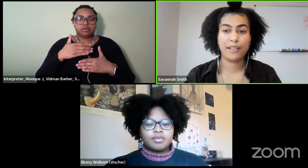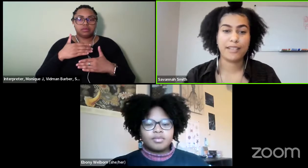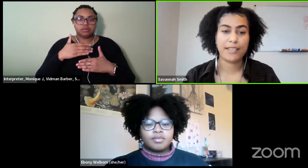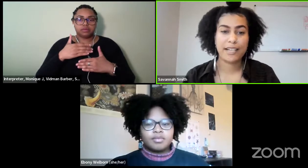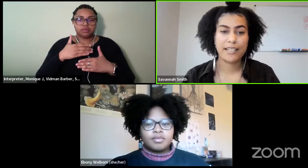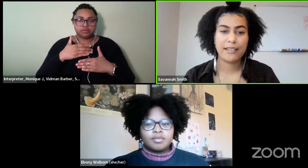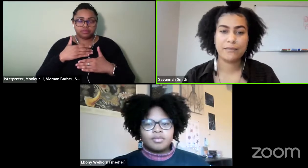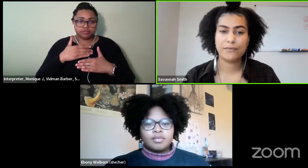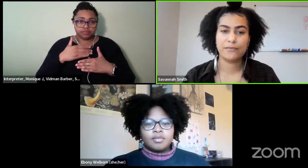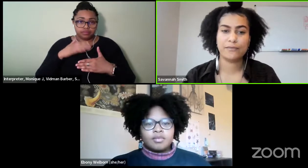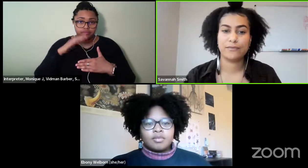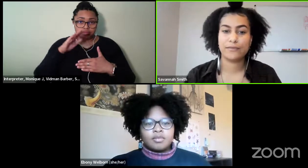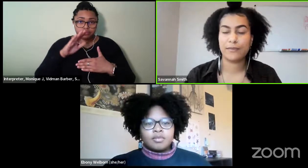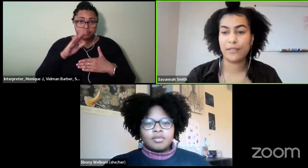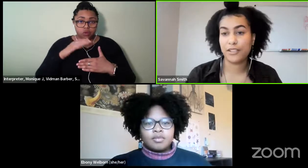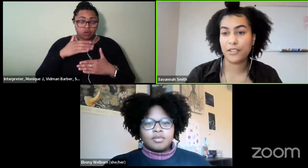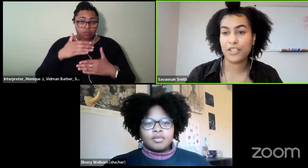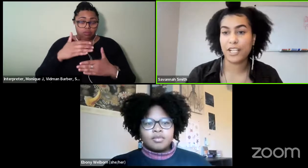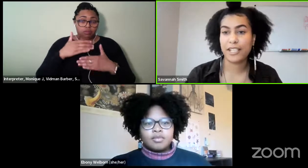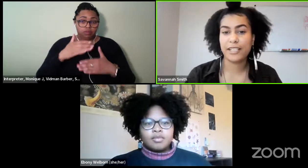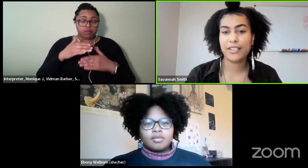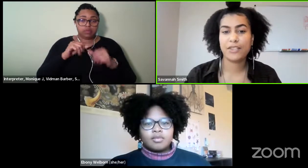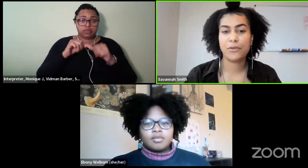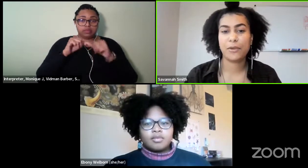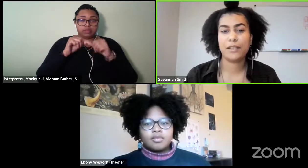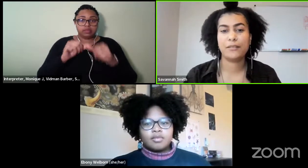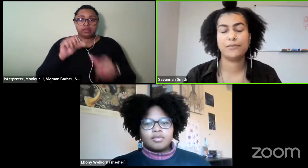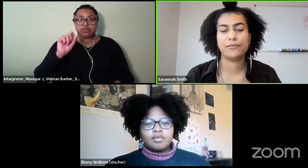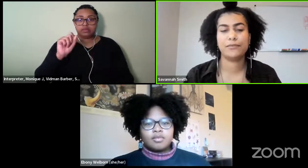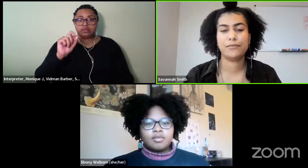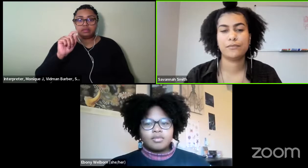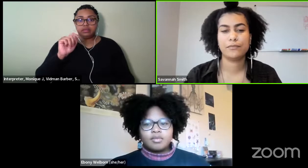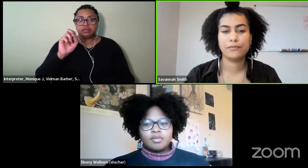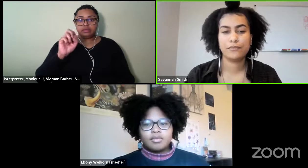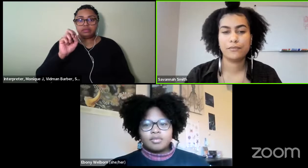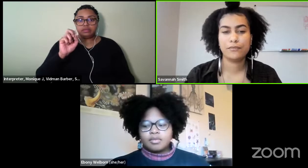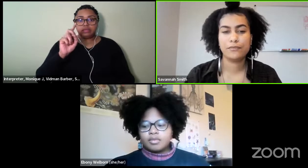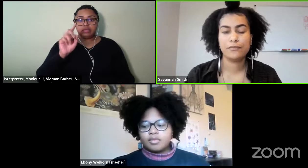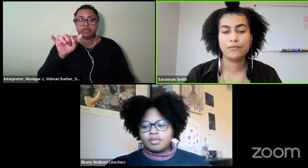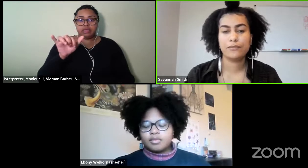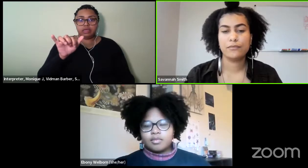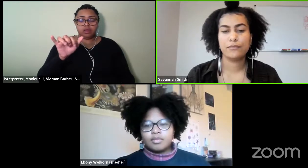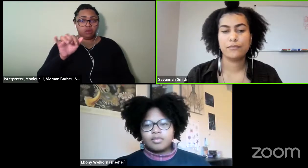Is your breath steady? Is there a shakiness to it?